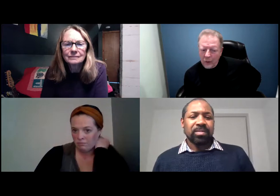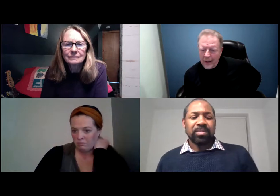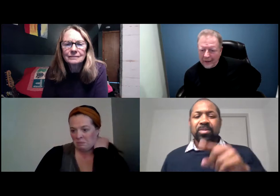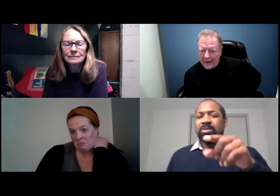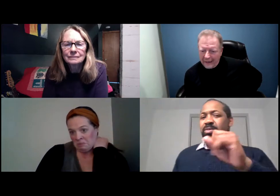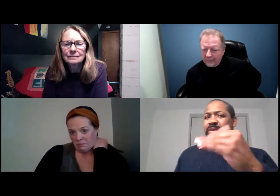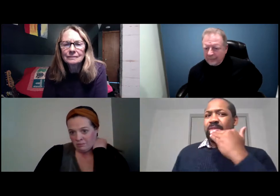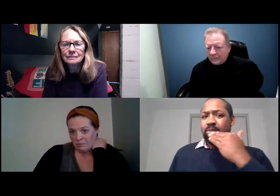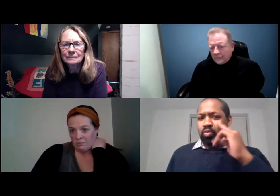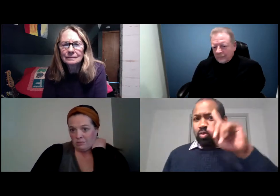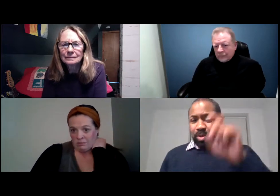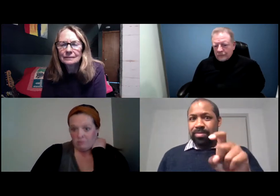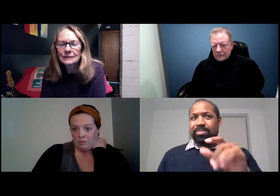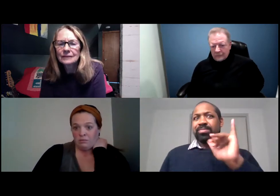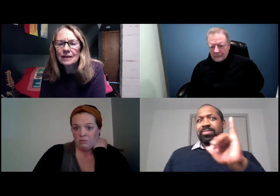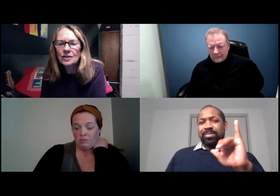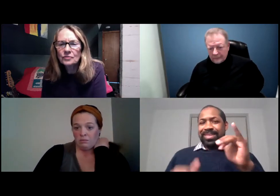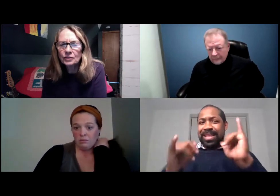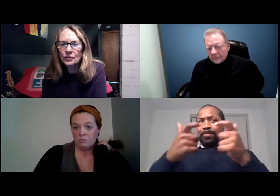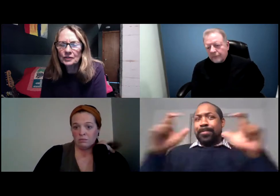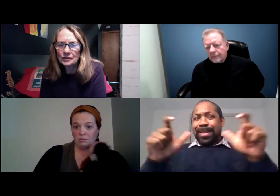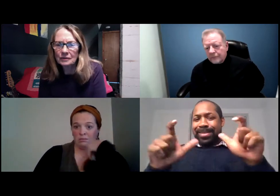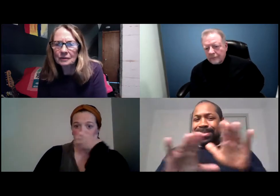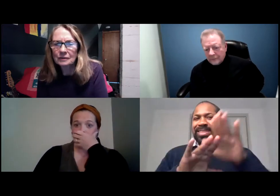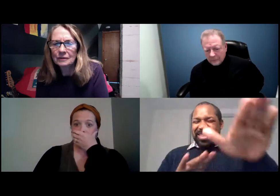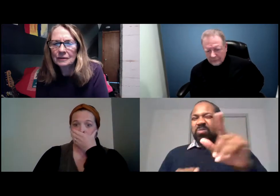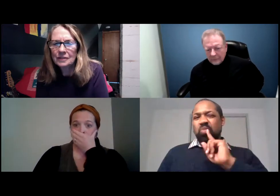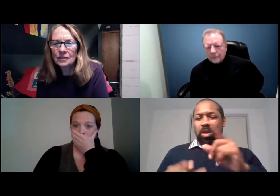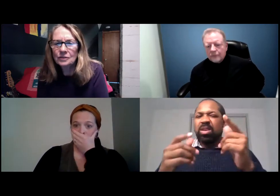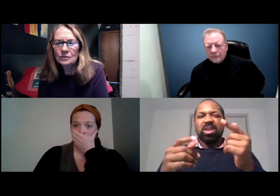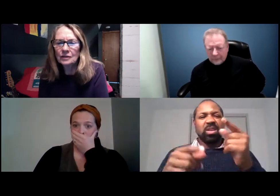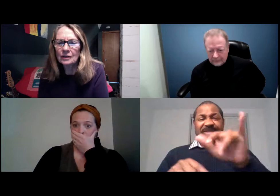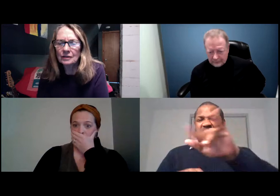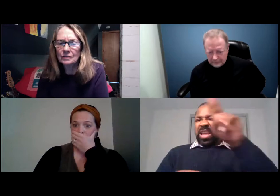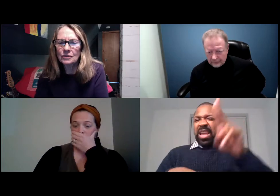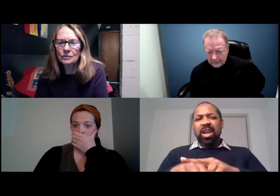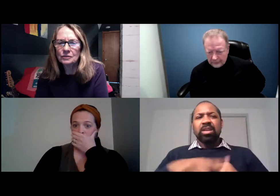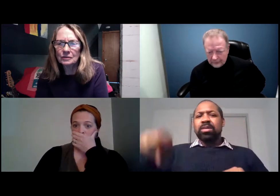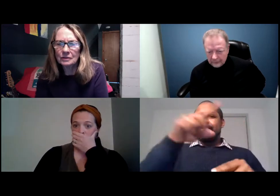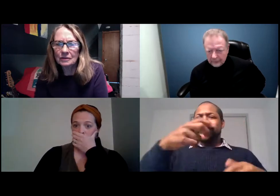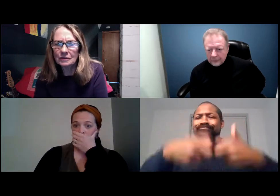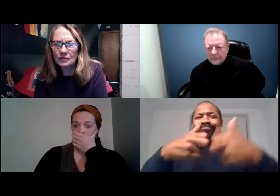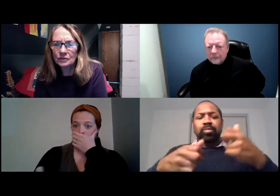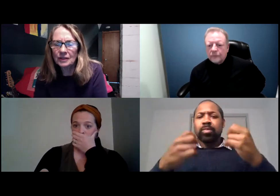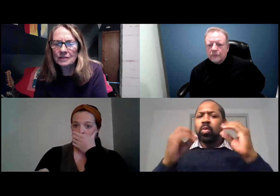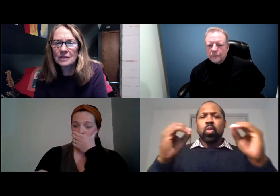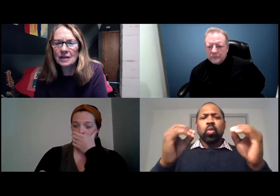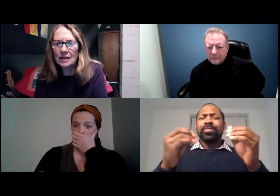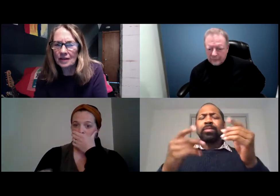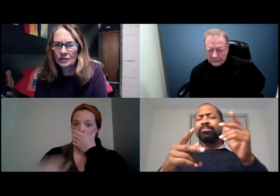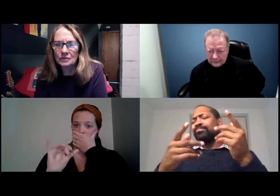they go about that? Thank you for your question. That's a huge, it's a huge issue, and